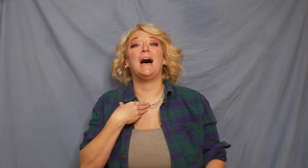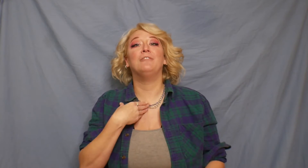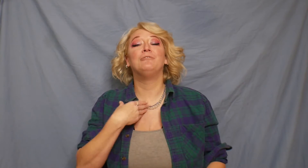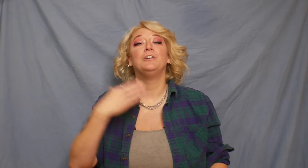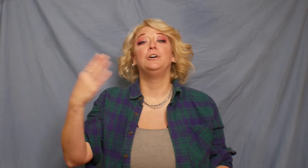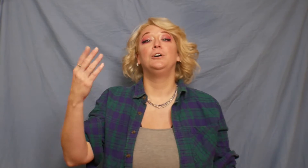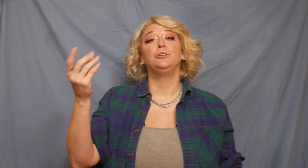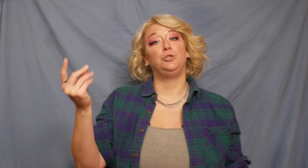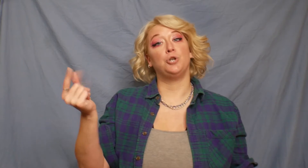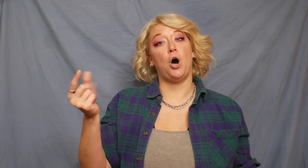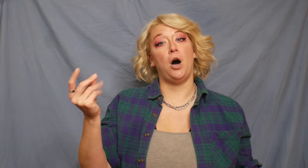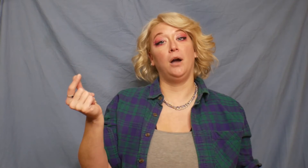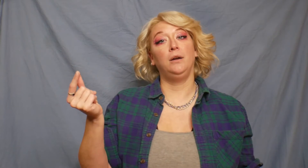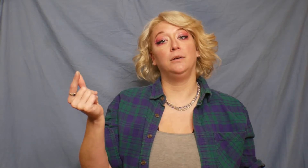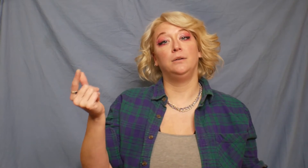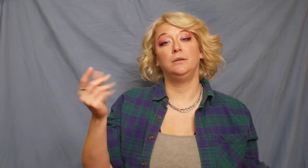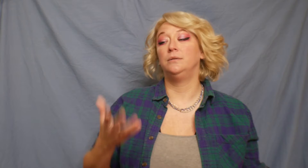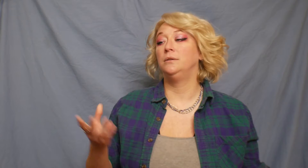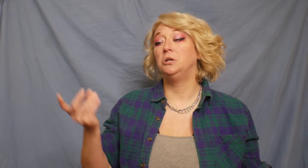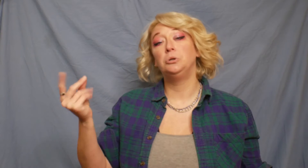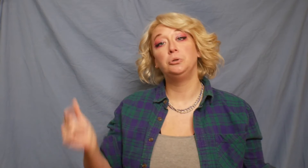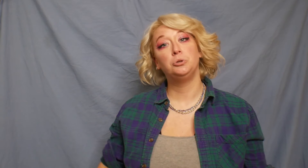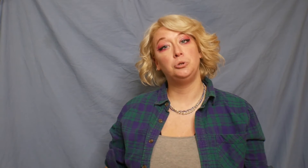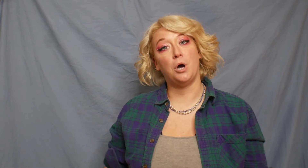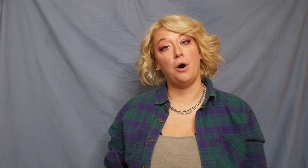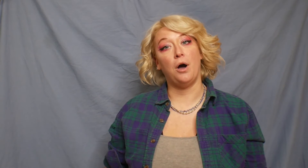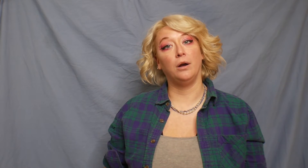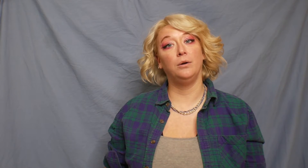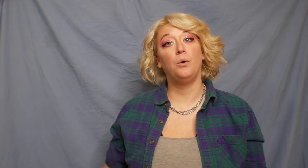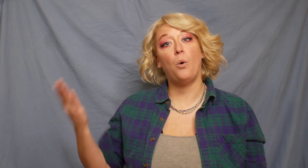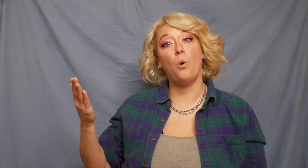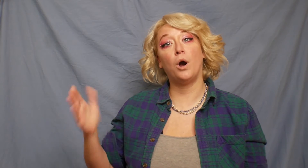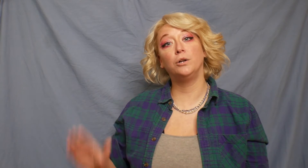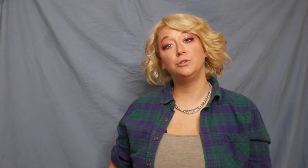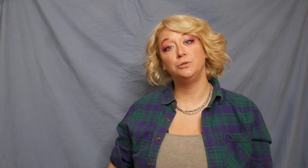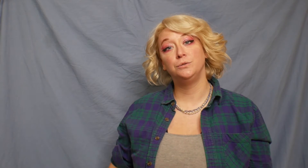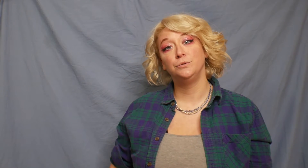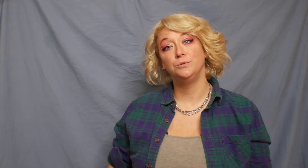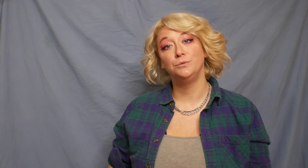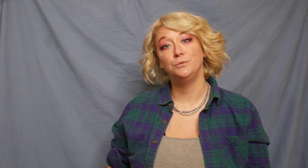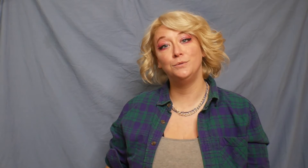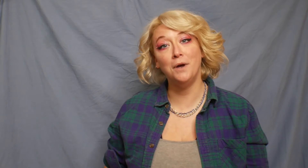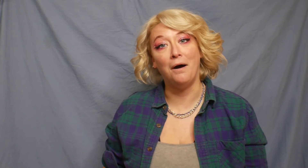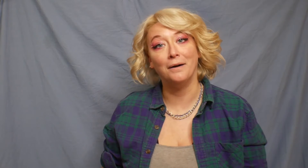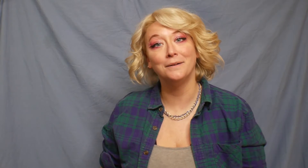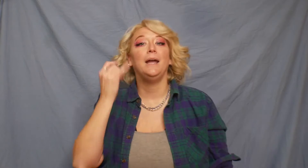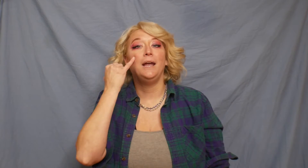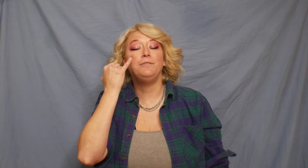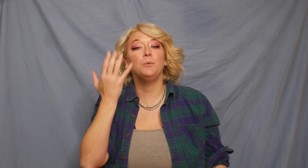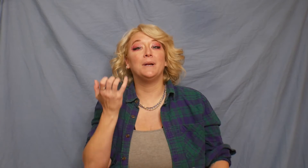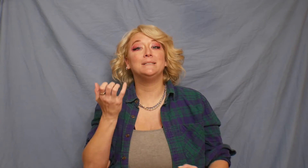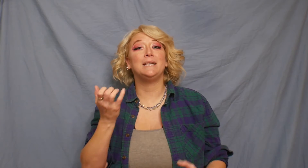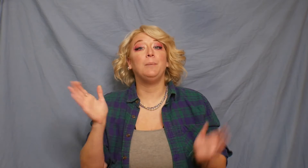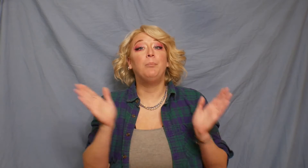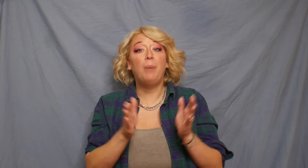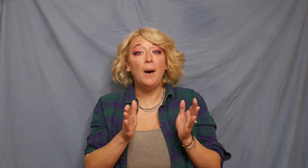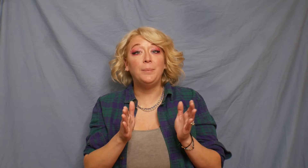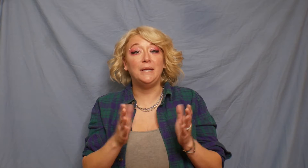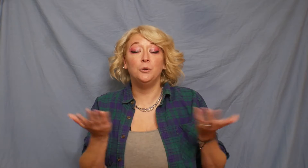have dog, dog, or dog. If you want to say puppy, you would